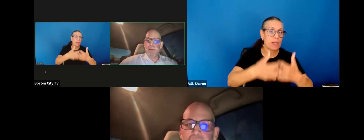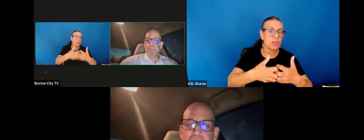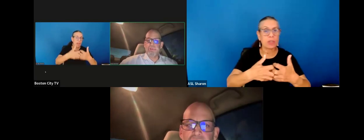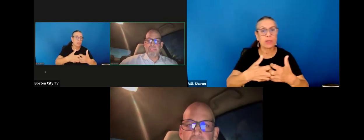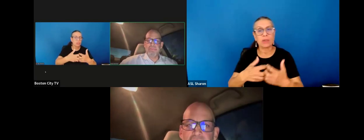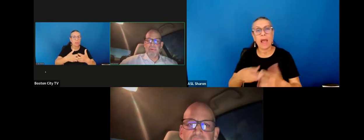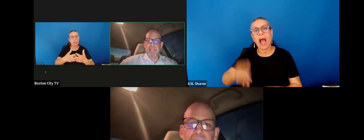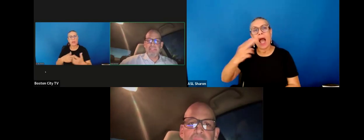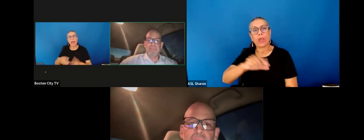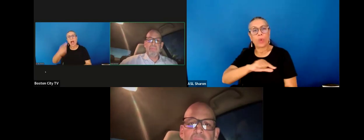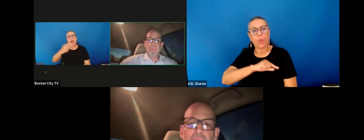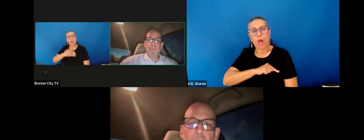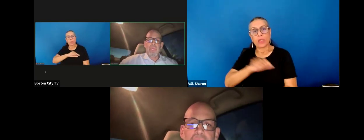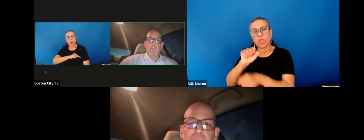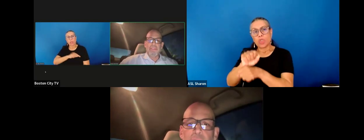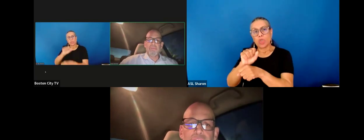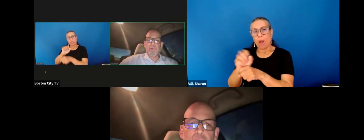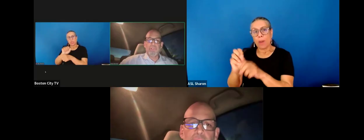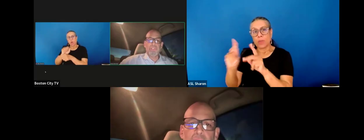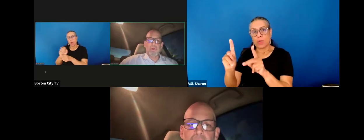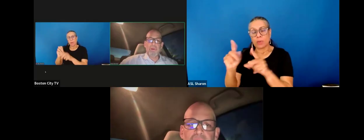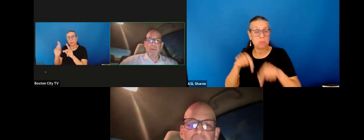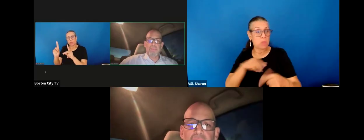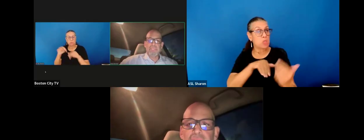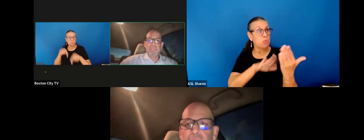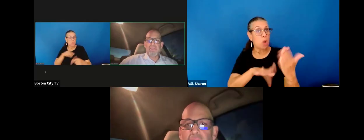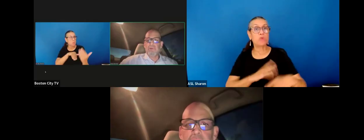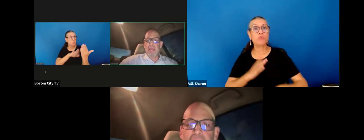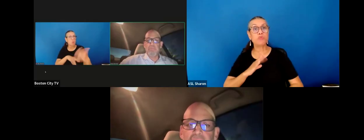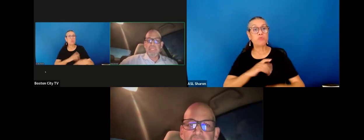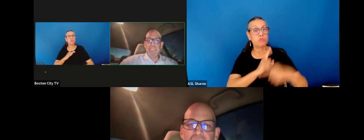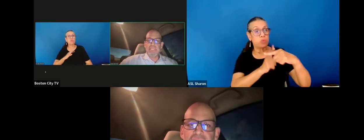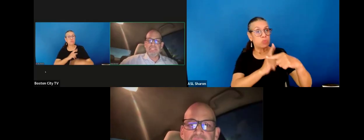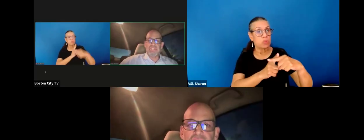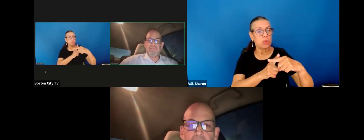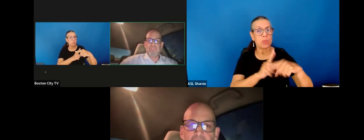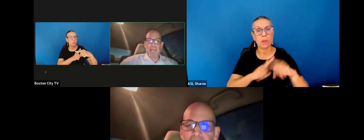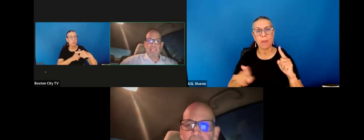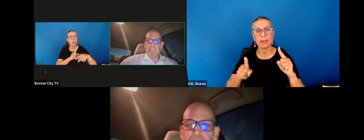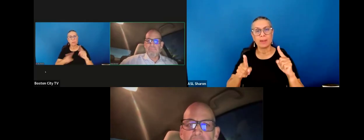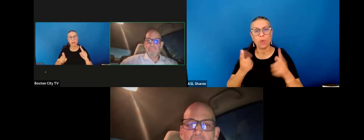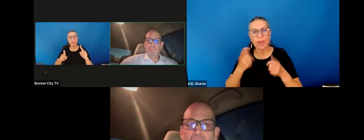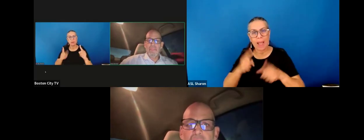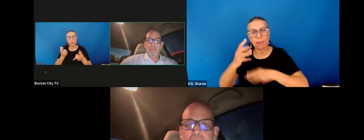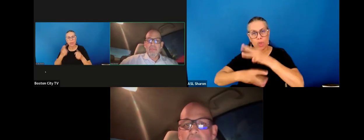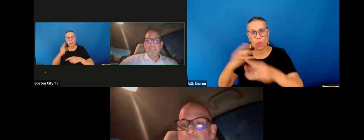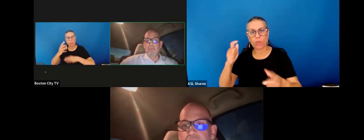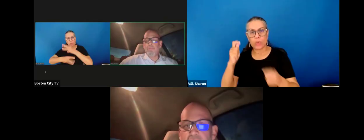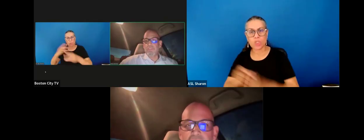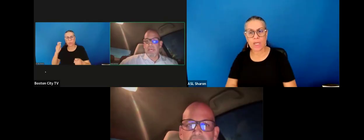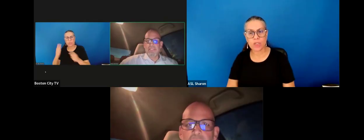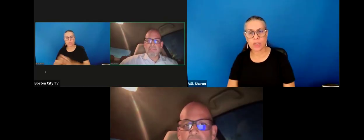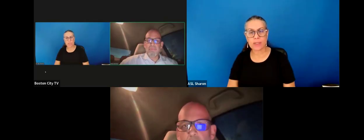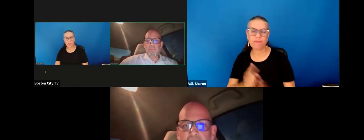job opportunities for grads. And while this approach showed promise, the ground beneath us is shifting dramatically. Take